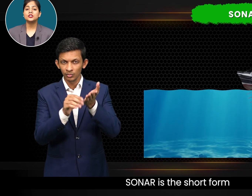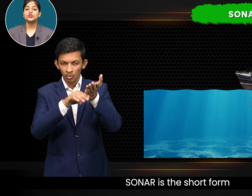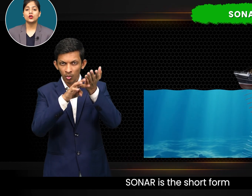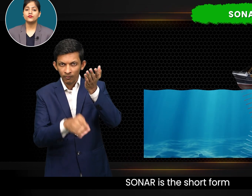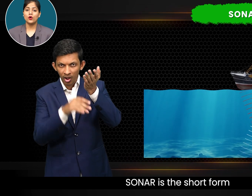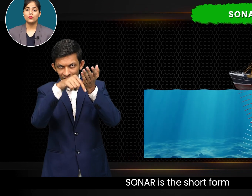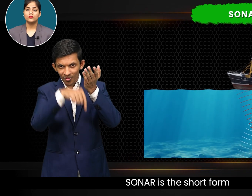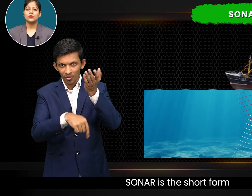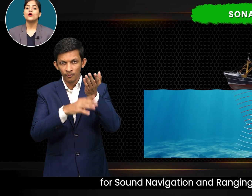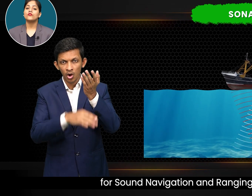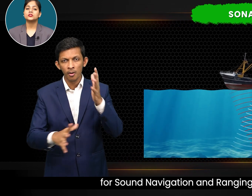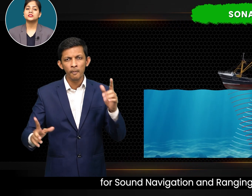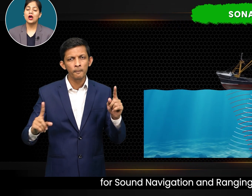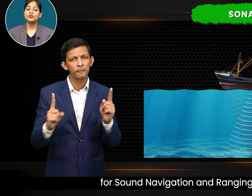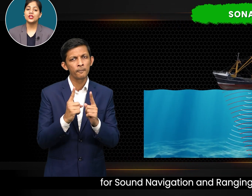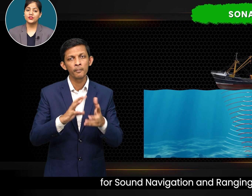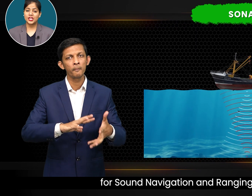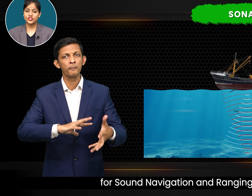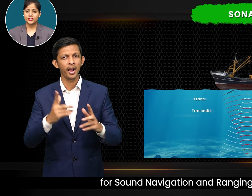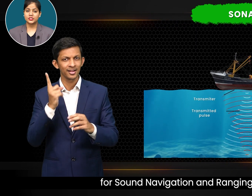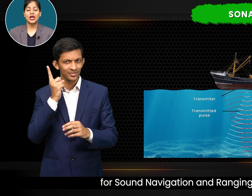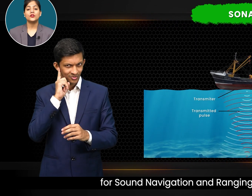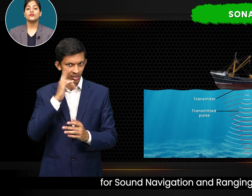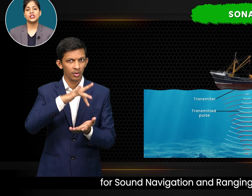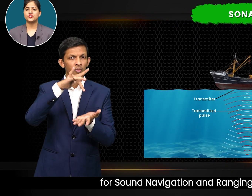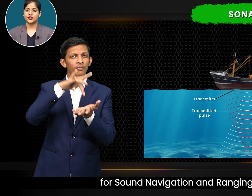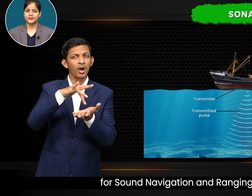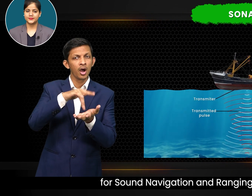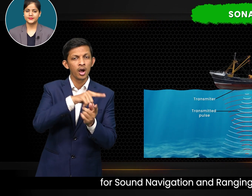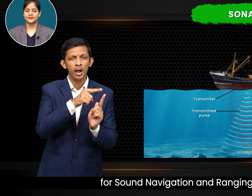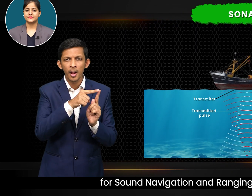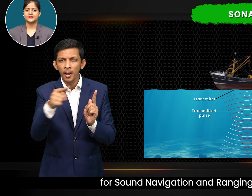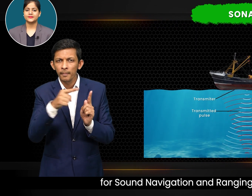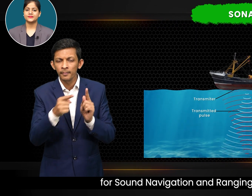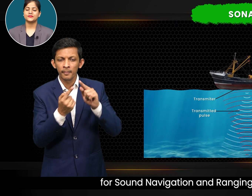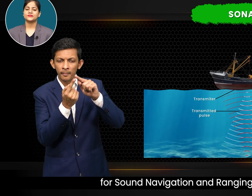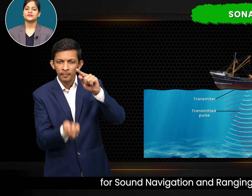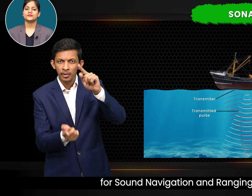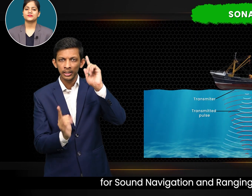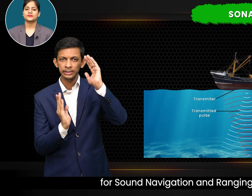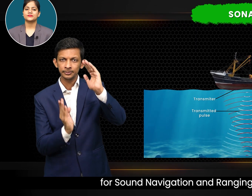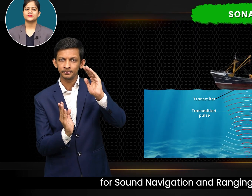SONAR is the short form for sound navigation and ranging.